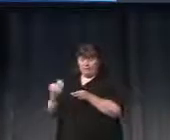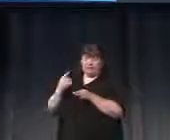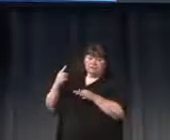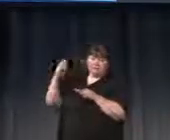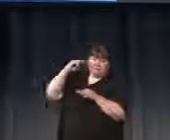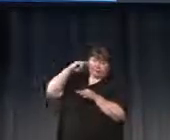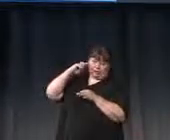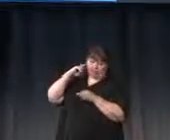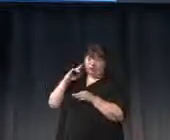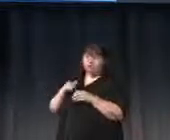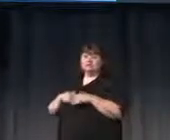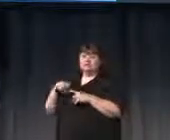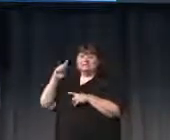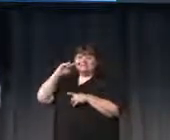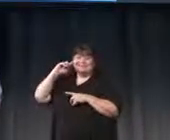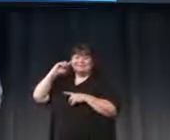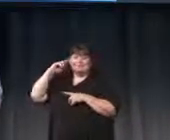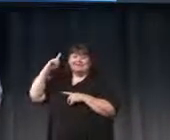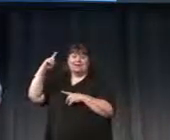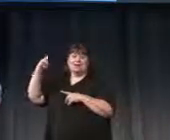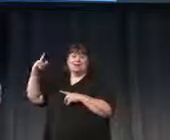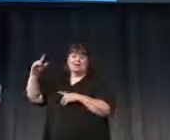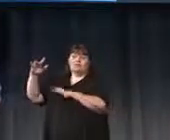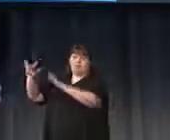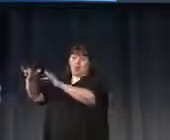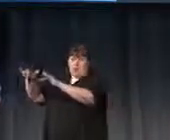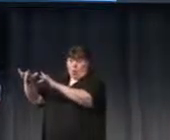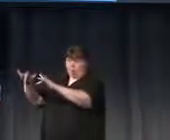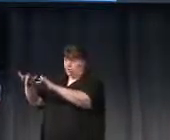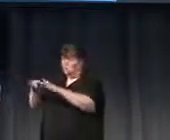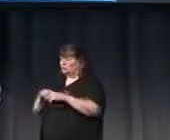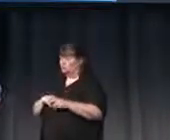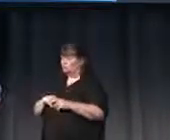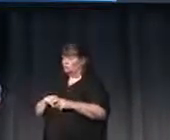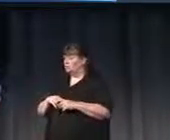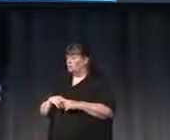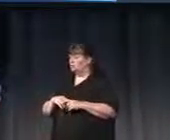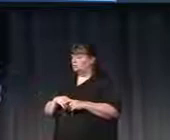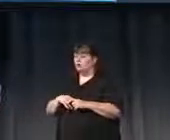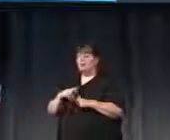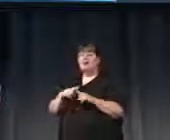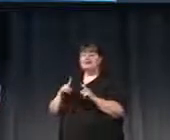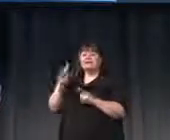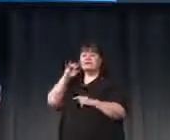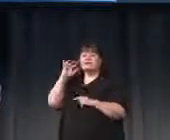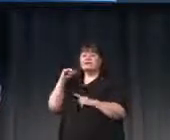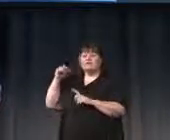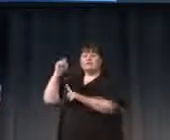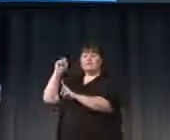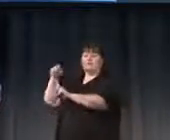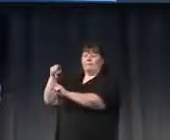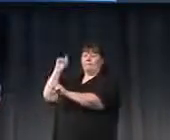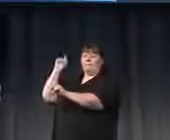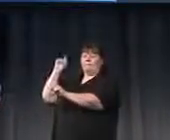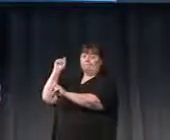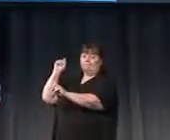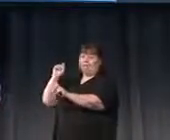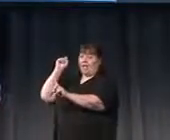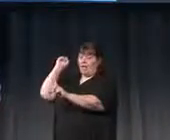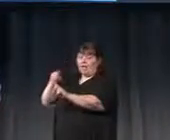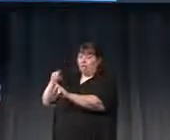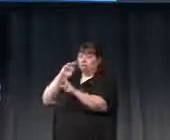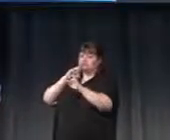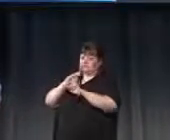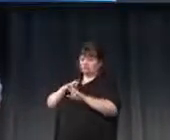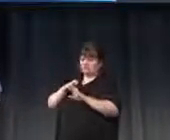get a sound out just like you would if you recorded any other sound source, but it's the sound of an impulse, and that impulse